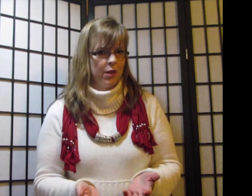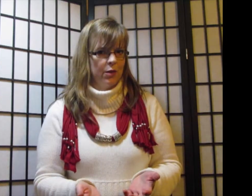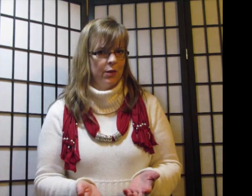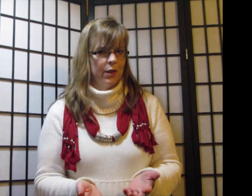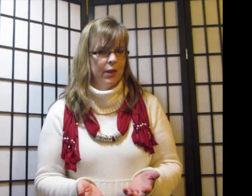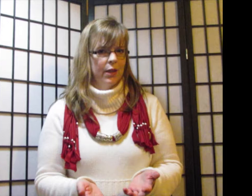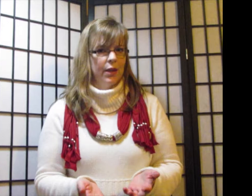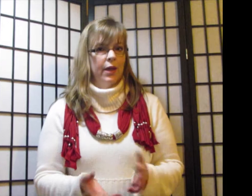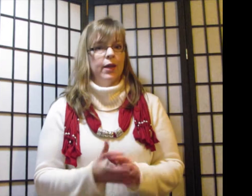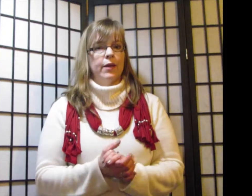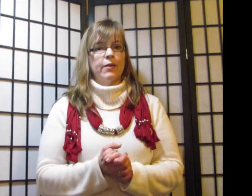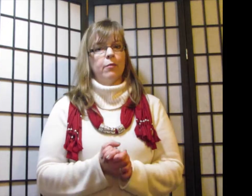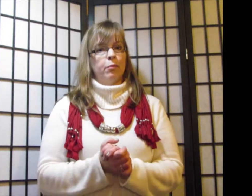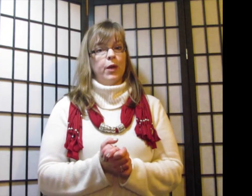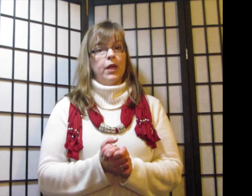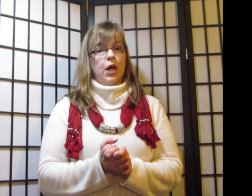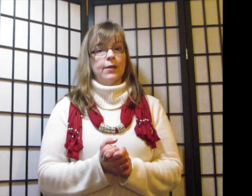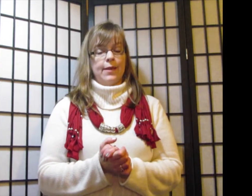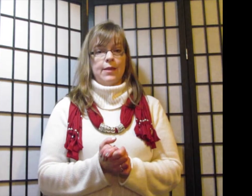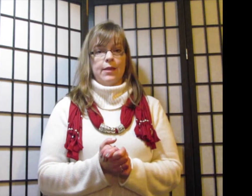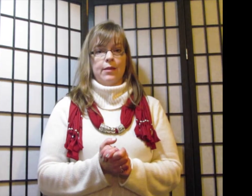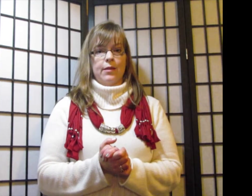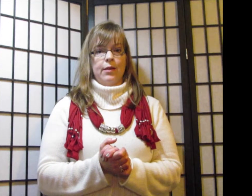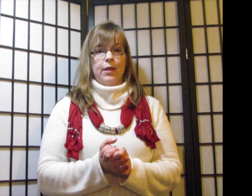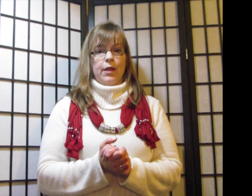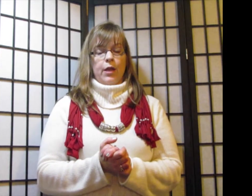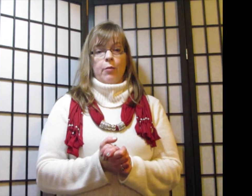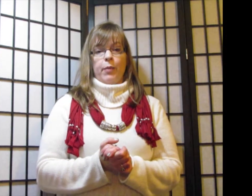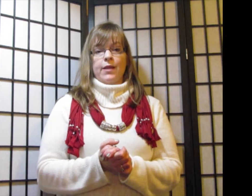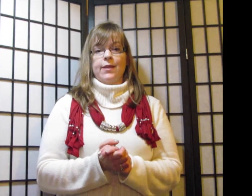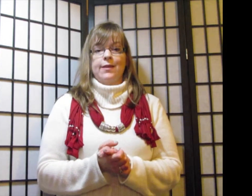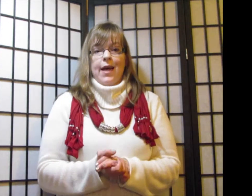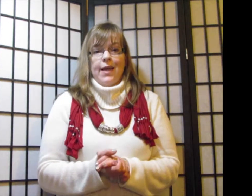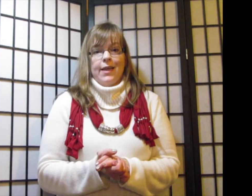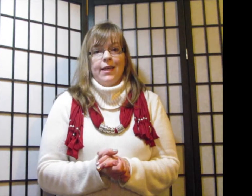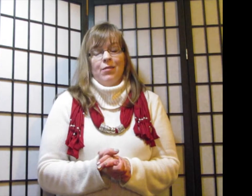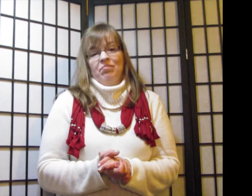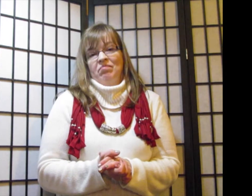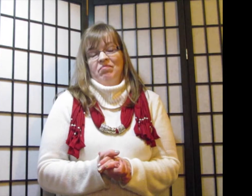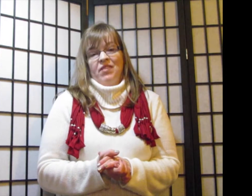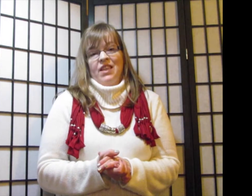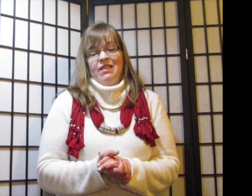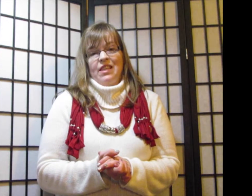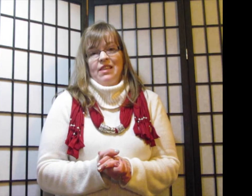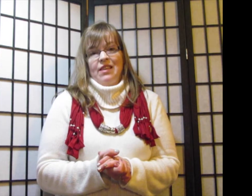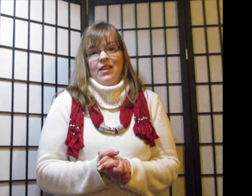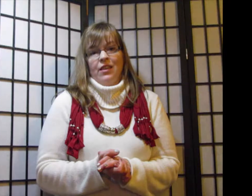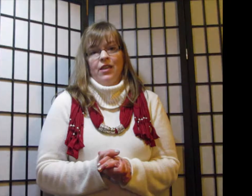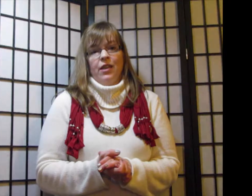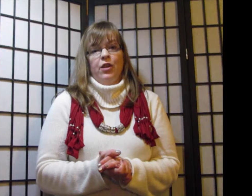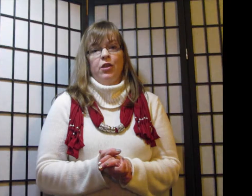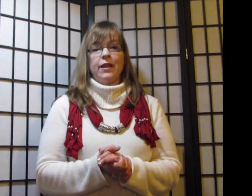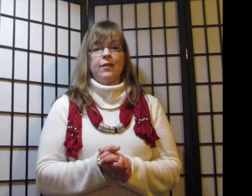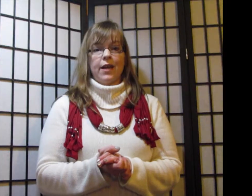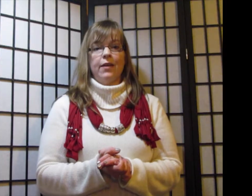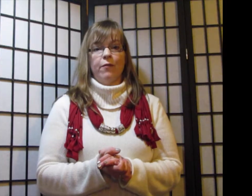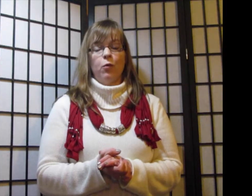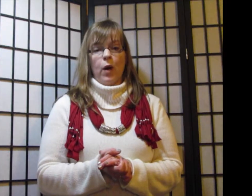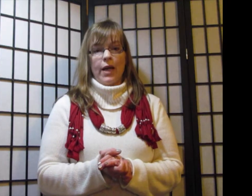do? That's a pretty long sentence. But to sign it, it's easy. You need the sign for